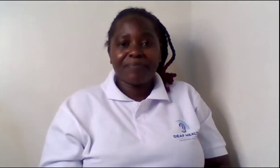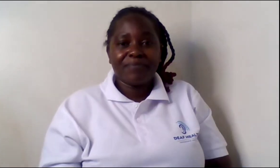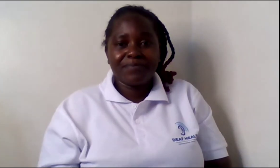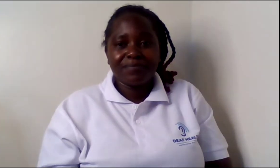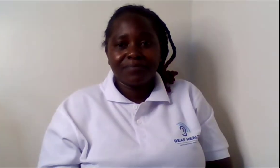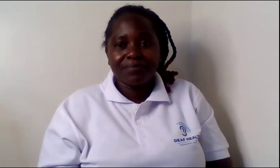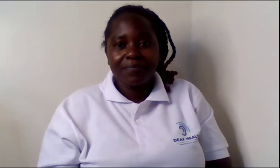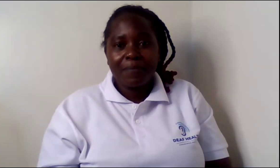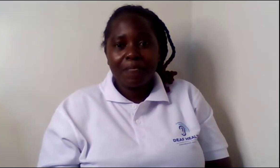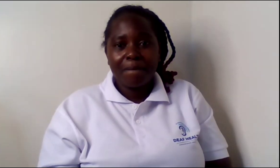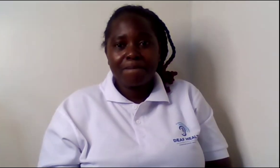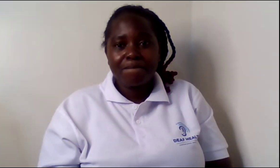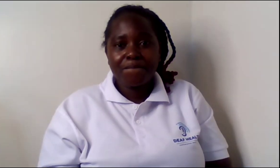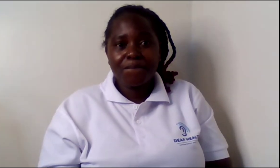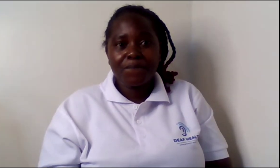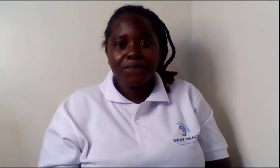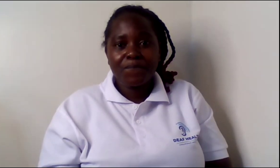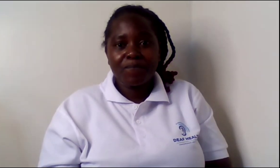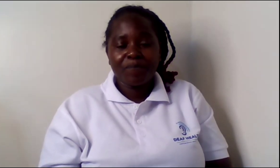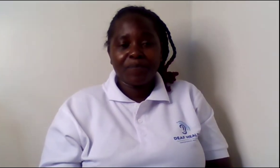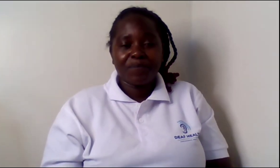Teacher Sese, do you have any concern? Hello.